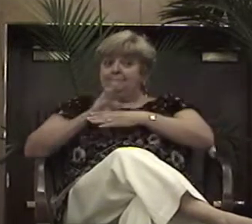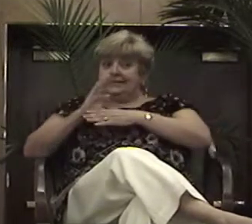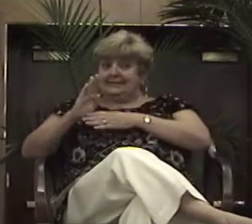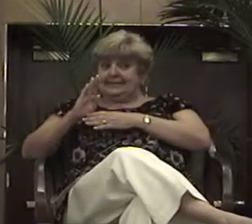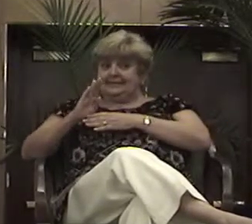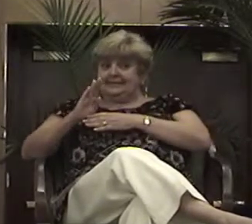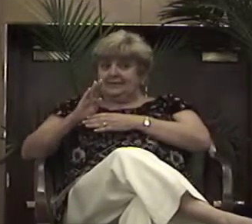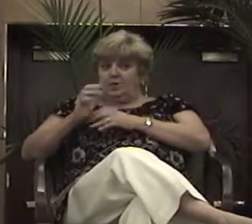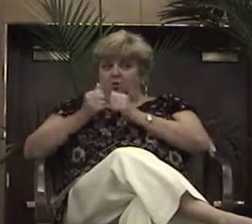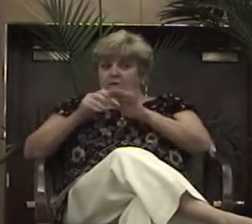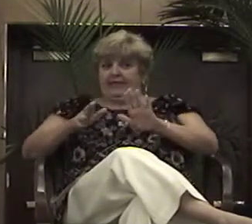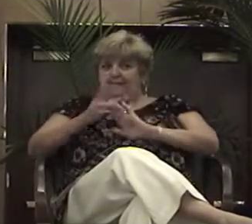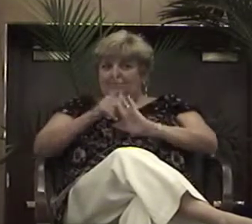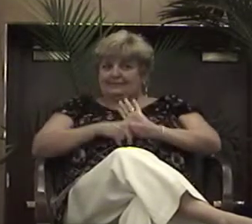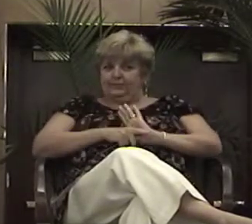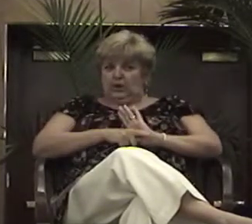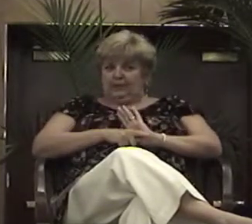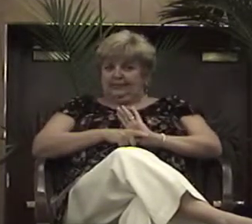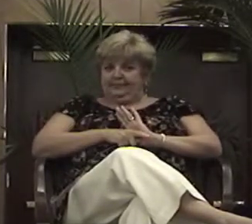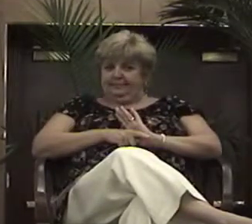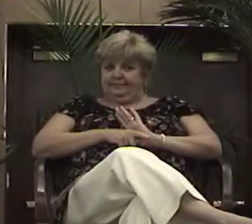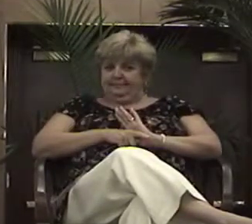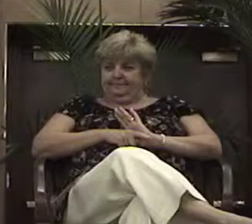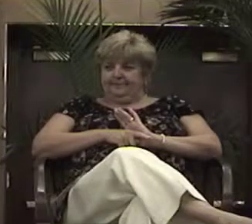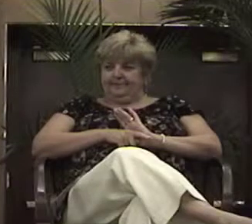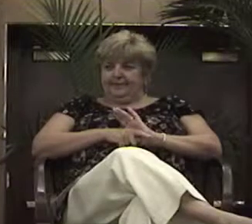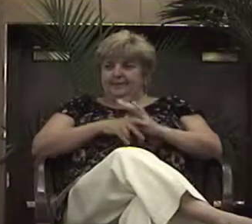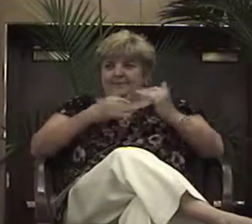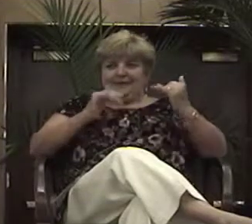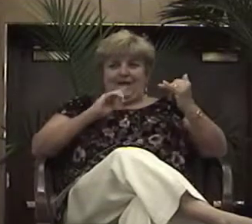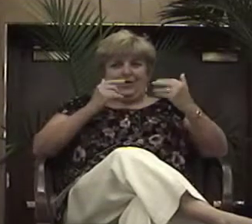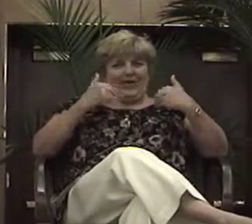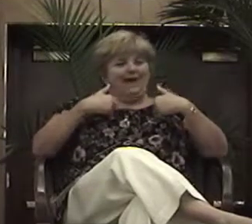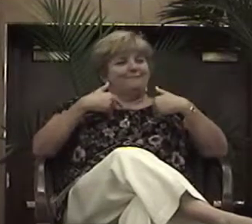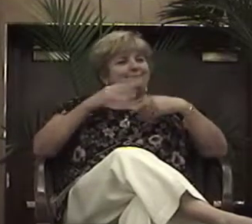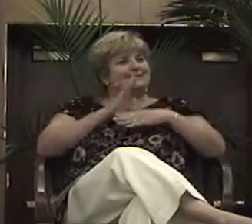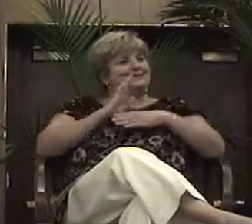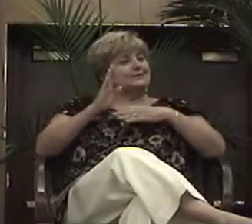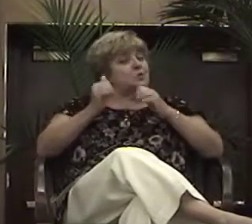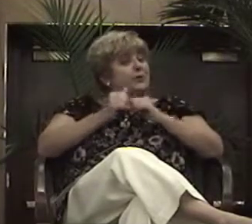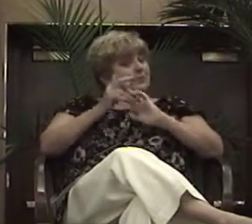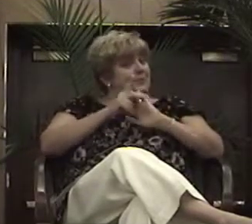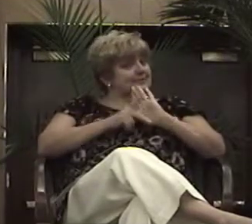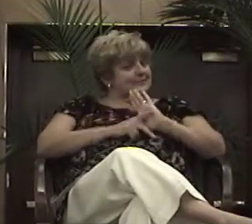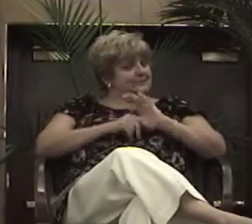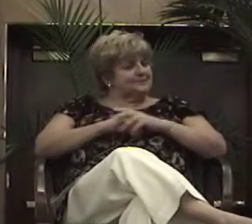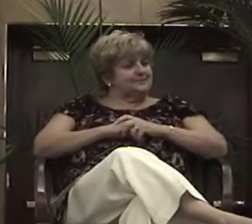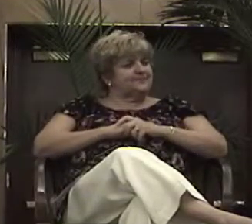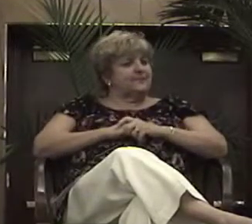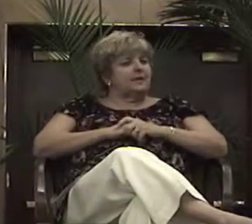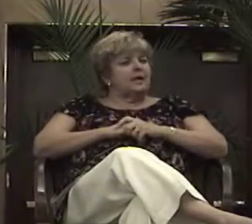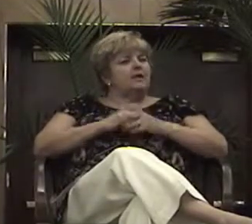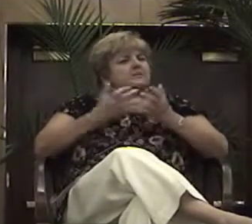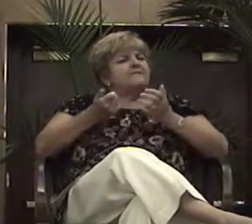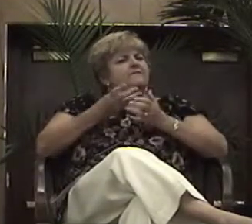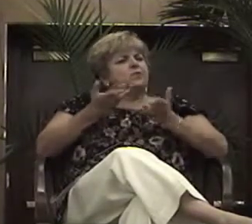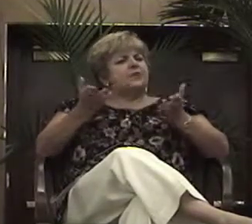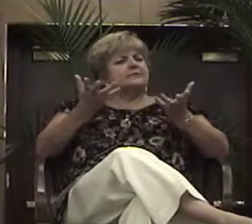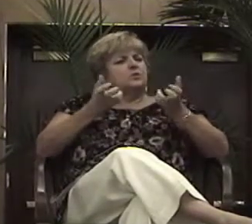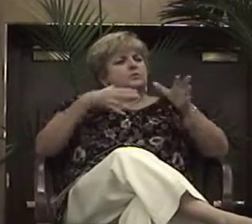And this old bird said, no, we got a whole different approach to that. But I want to go into a couple of things that tell you